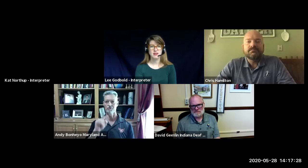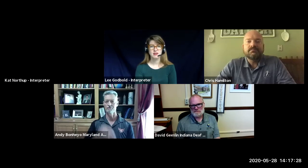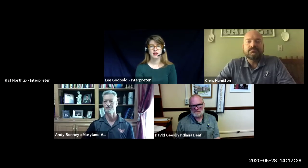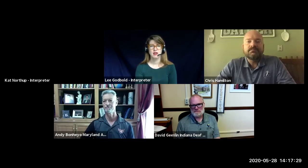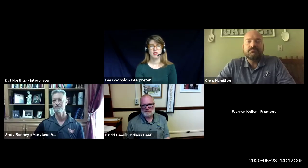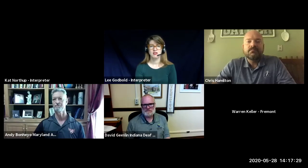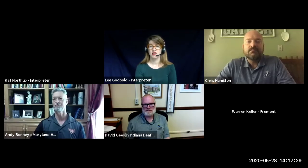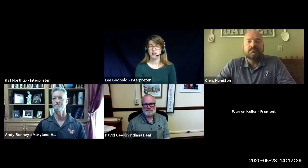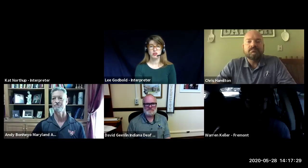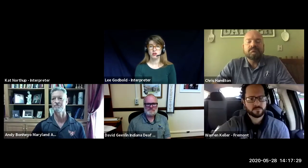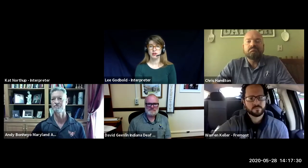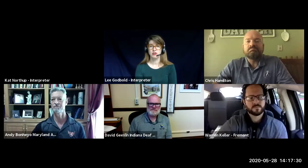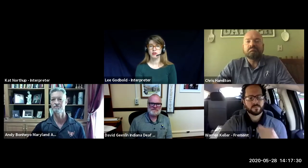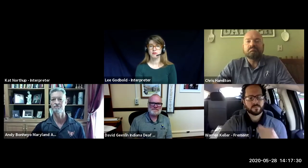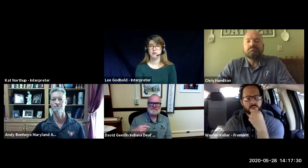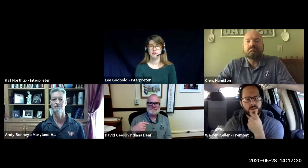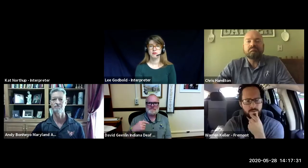facts. And so I think we should go ahead and do it.